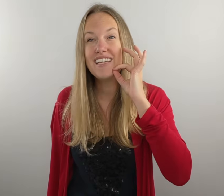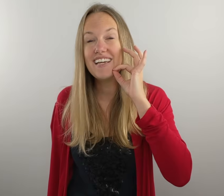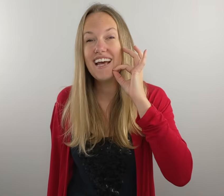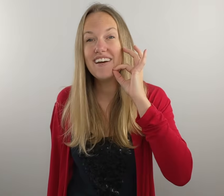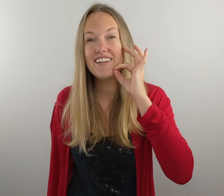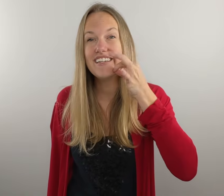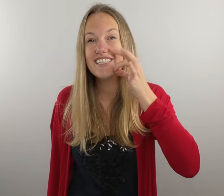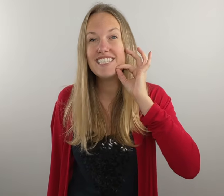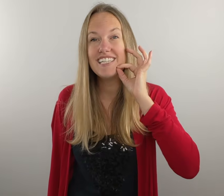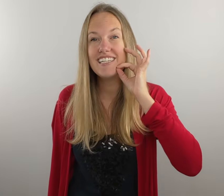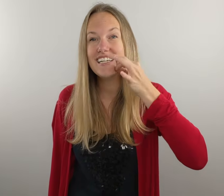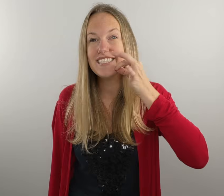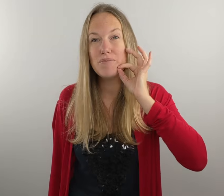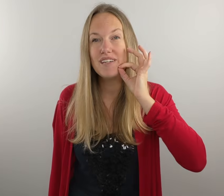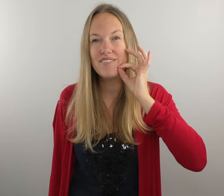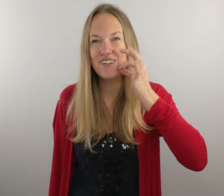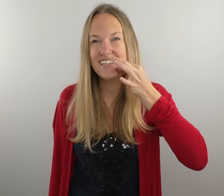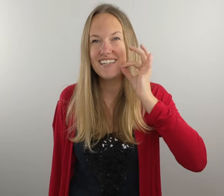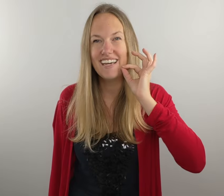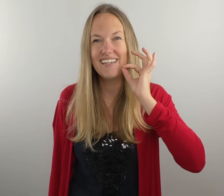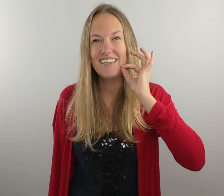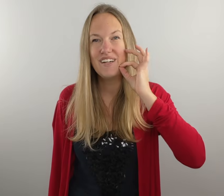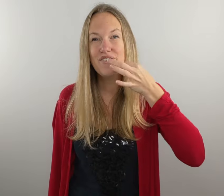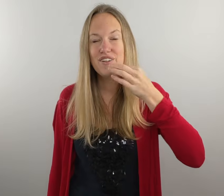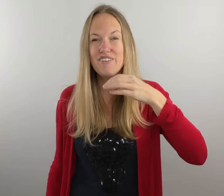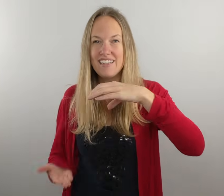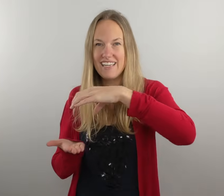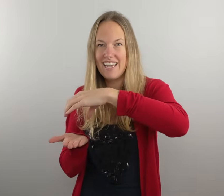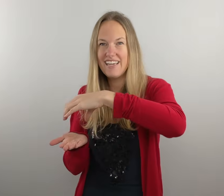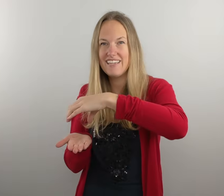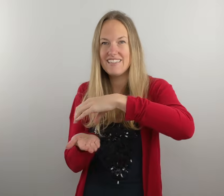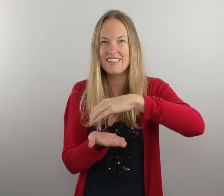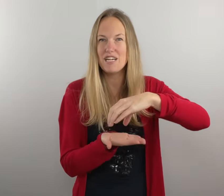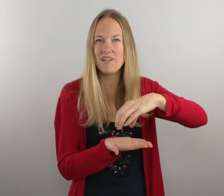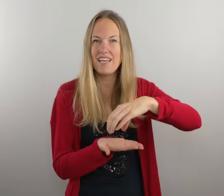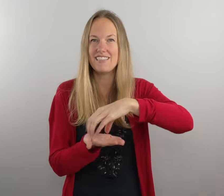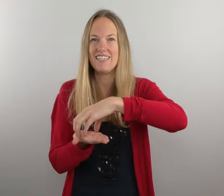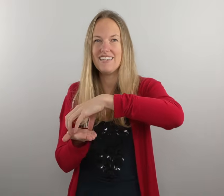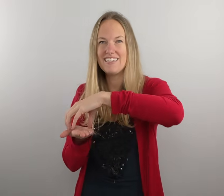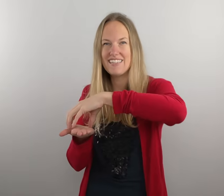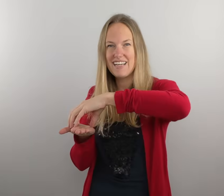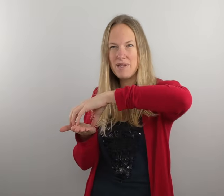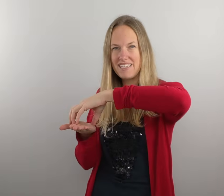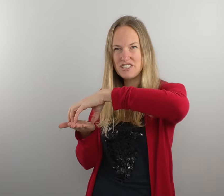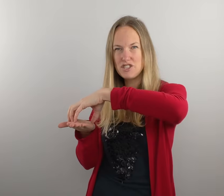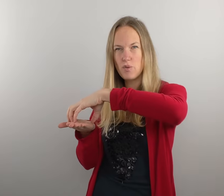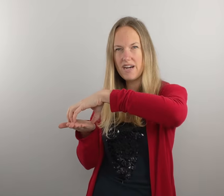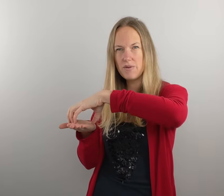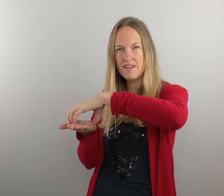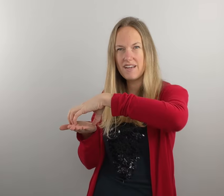an F here at your chin and kind of tipping it forward, okay? Fruit and then cake, non-dominant hand here, and you're kind of making a square with your other